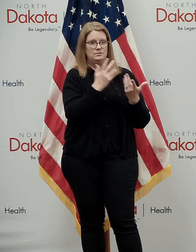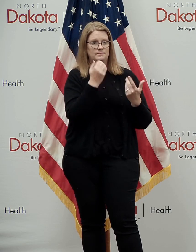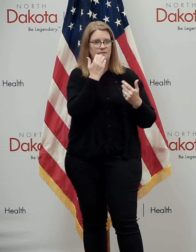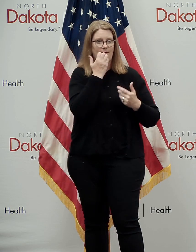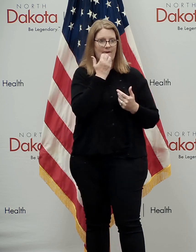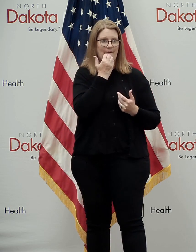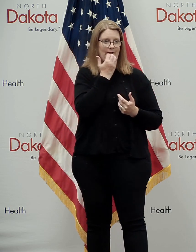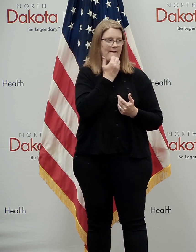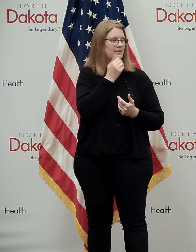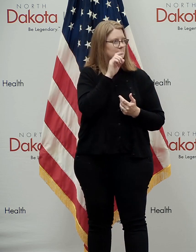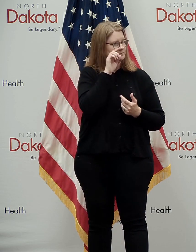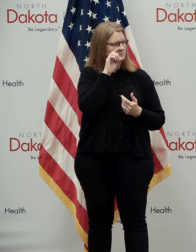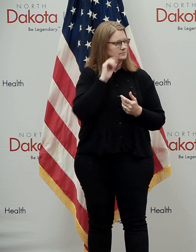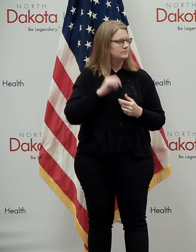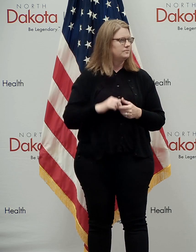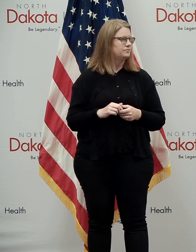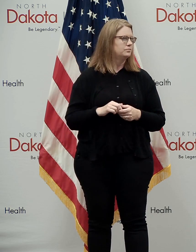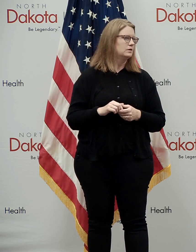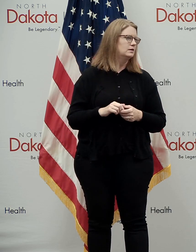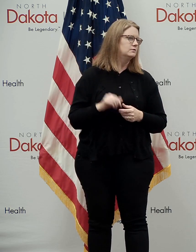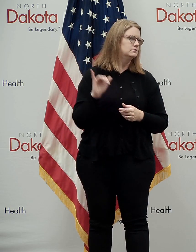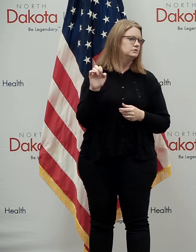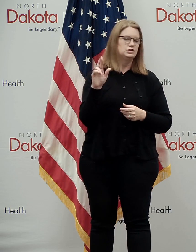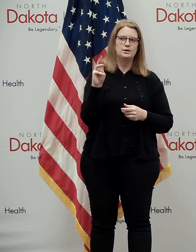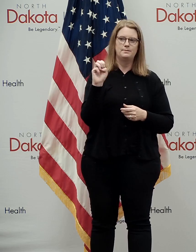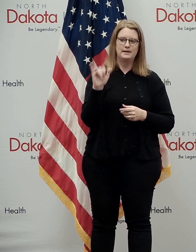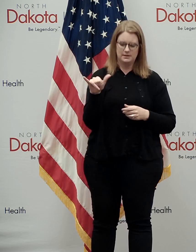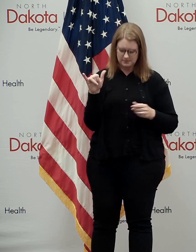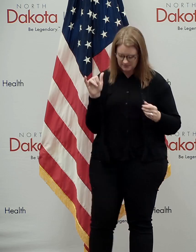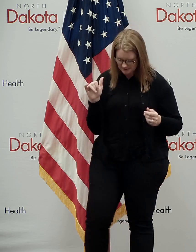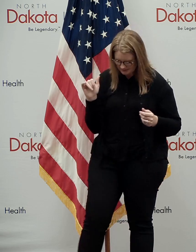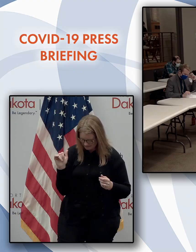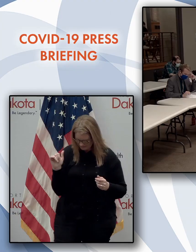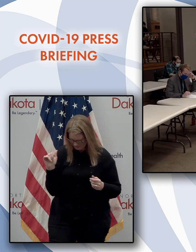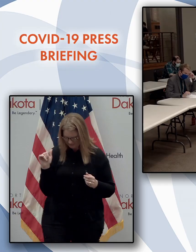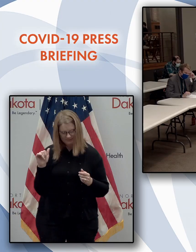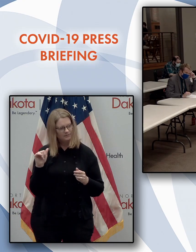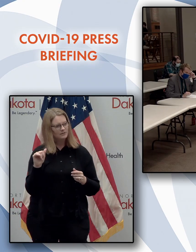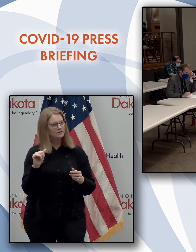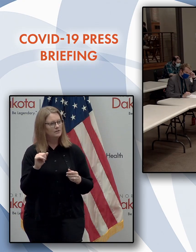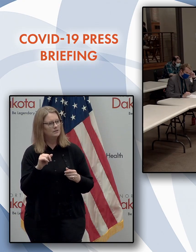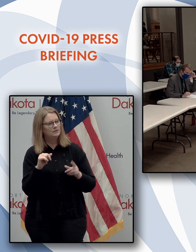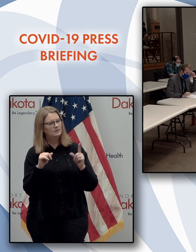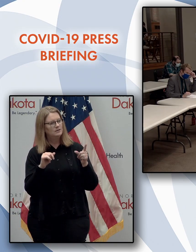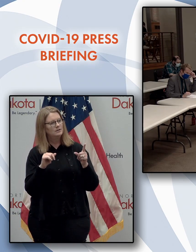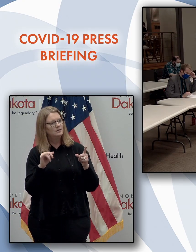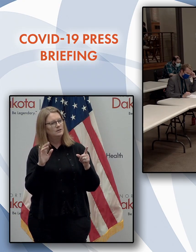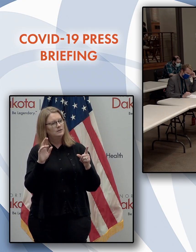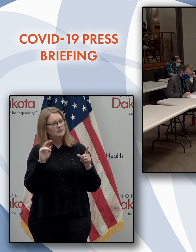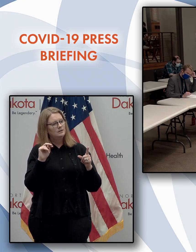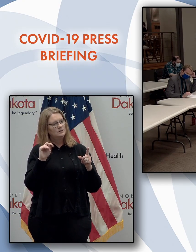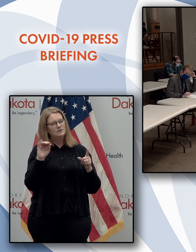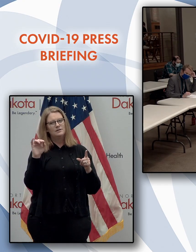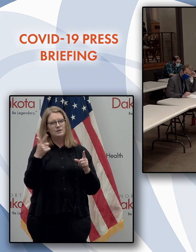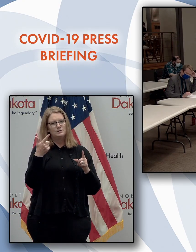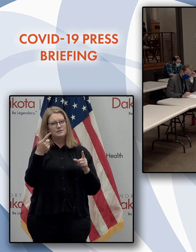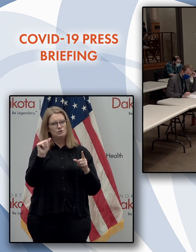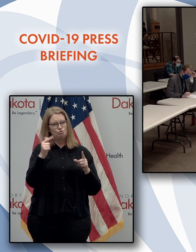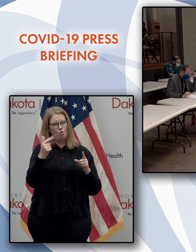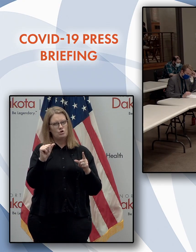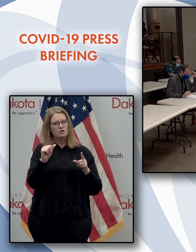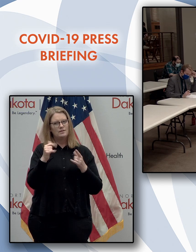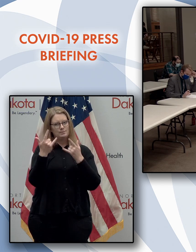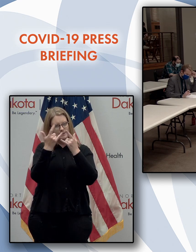for that family. Yes. I'm not sure if you're familiar with the photo that was taken at North Paulding High School in Georgia this